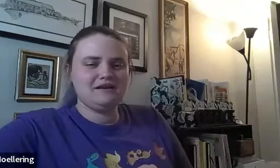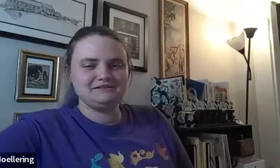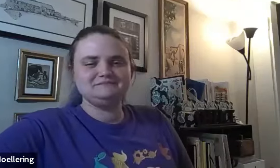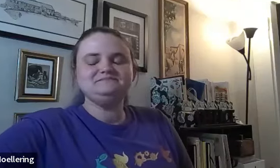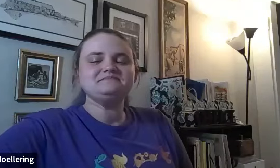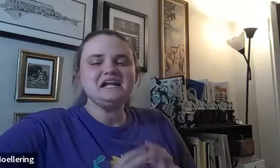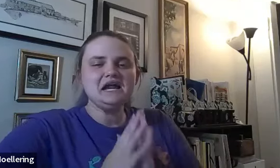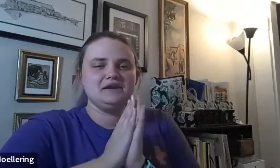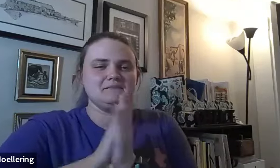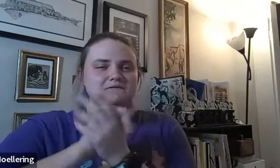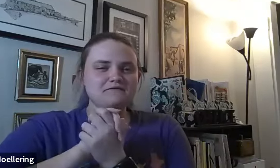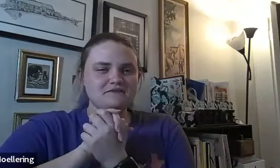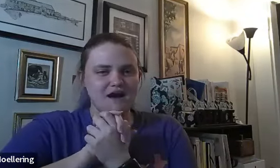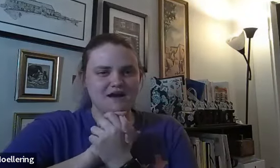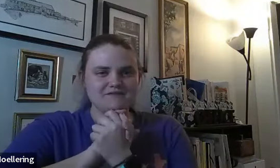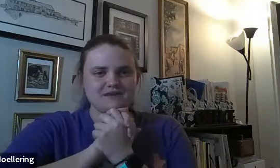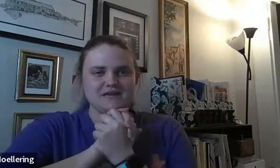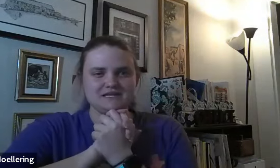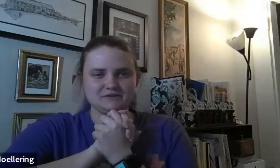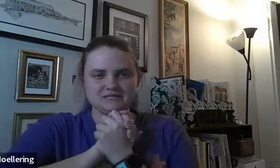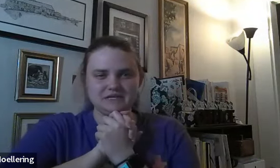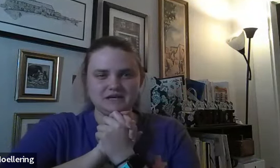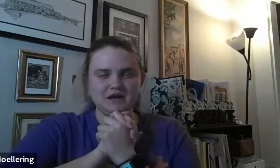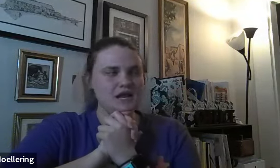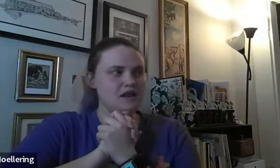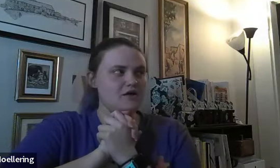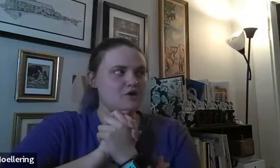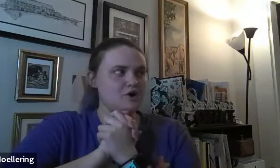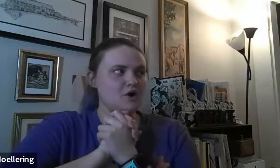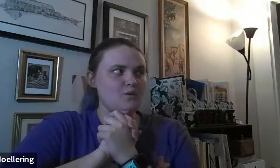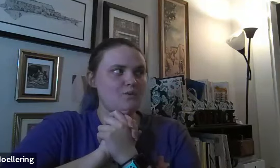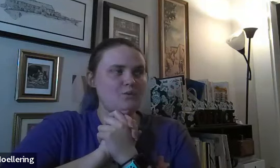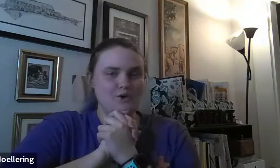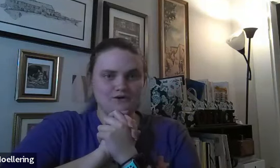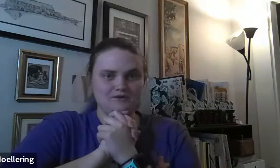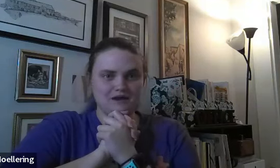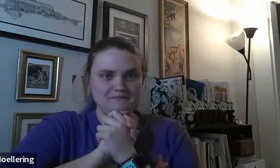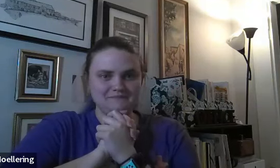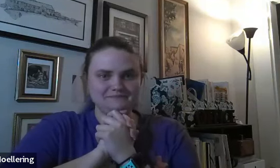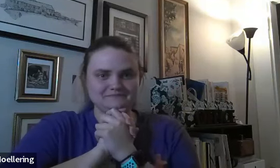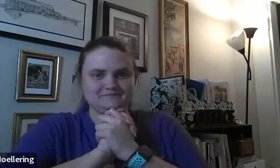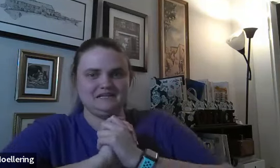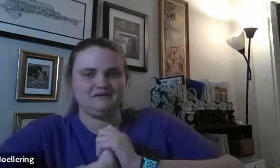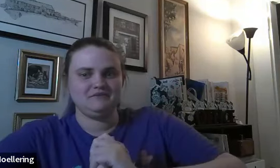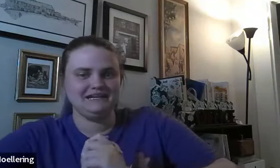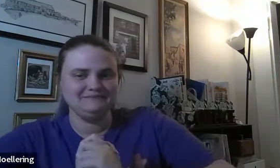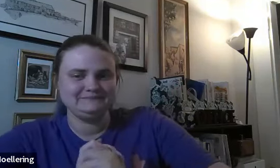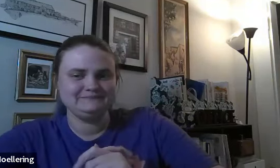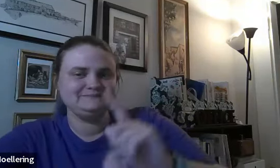right. Number 5 is going to be another word. Okay. All right. Ready?